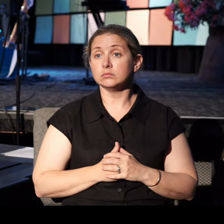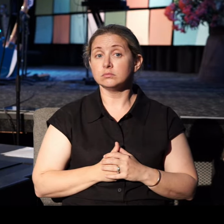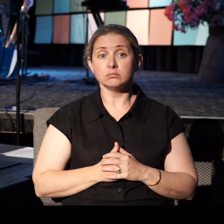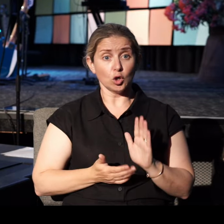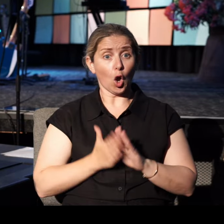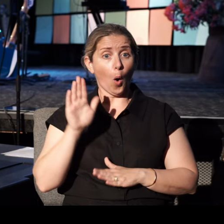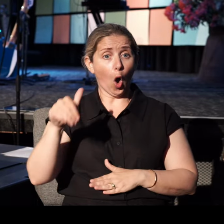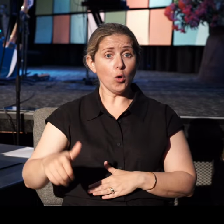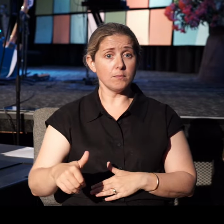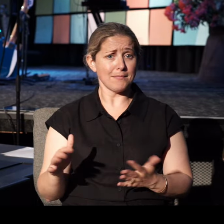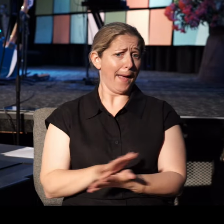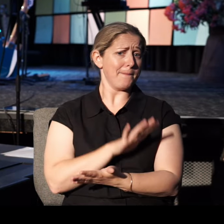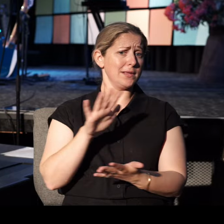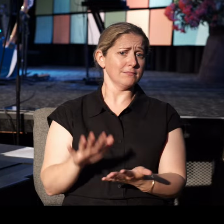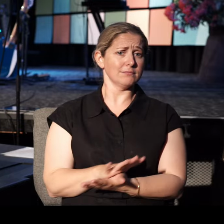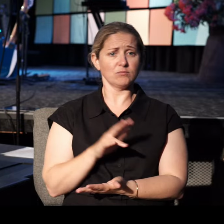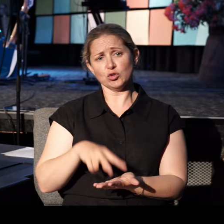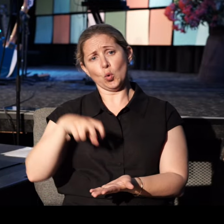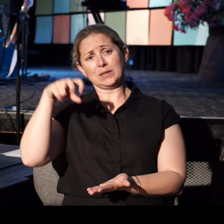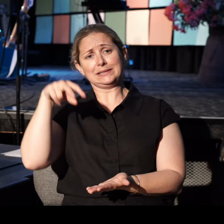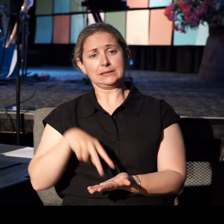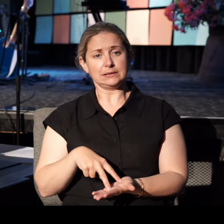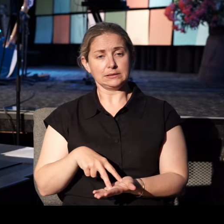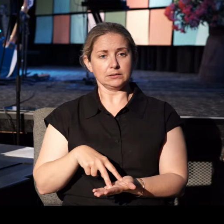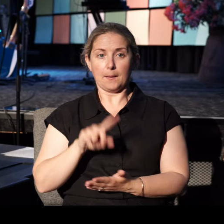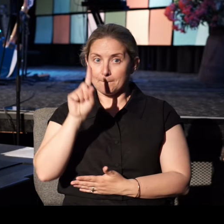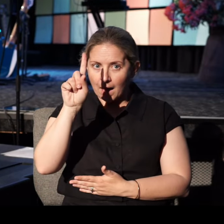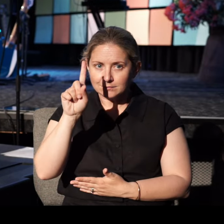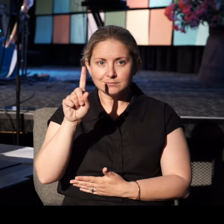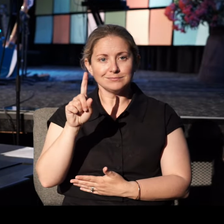home rejoicing and hating your sin.